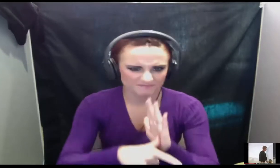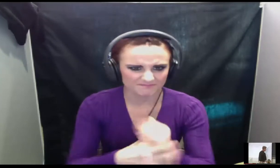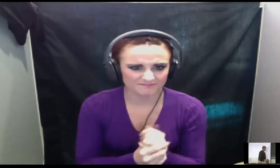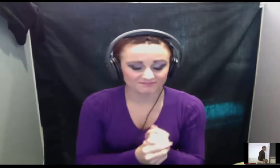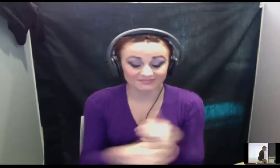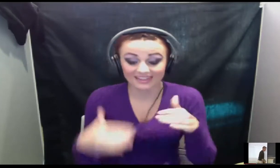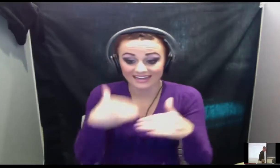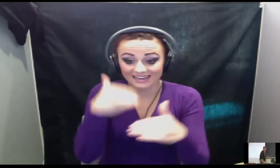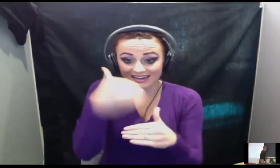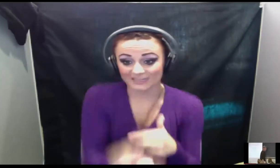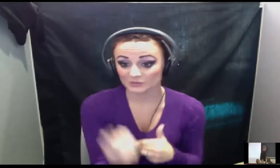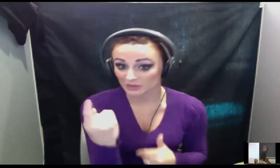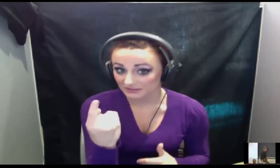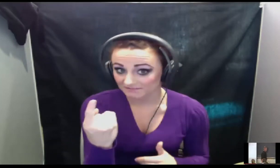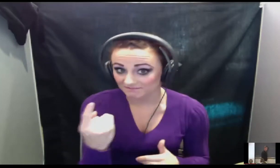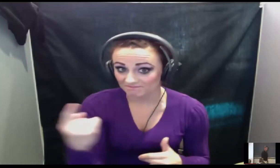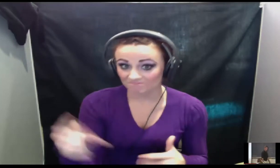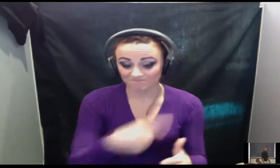Saturated.